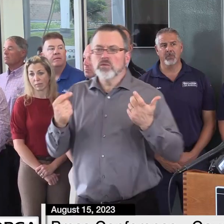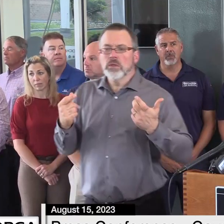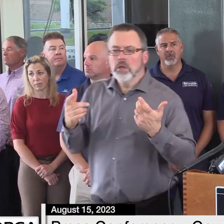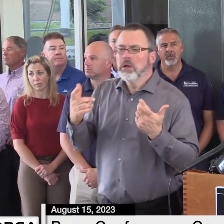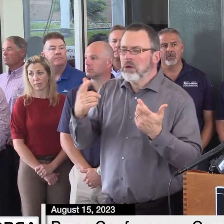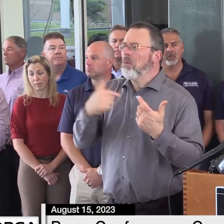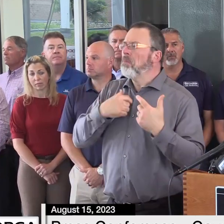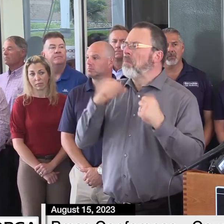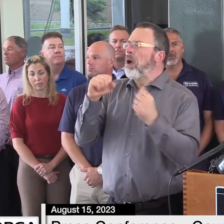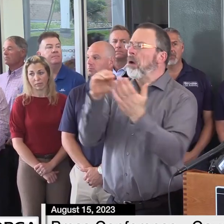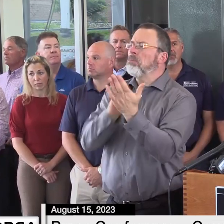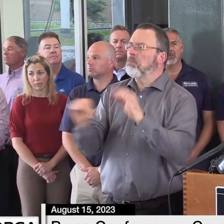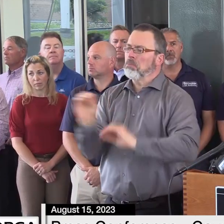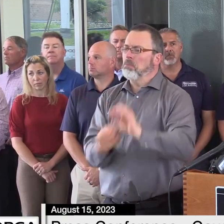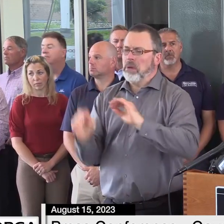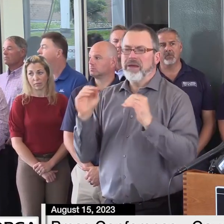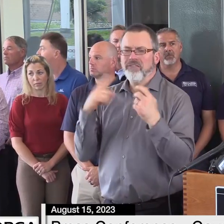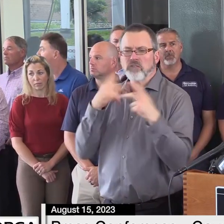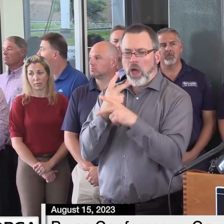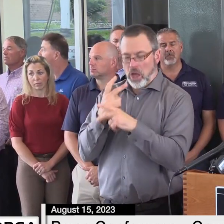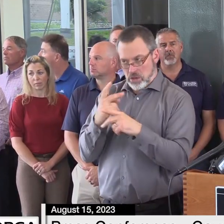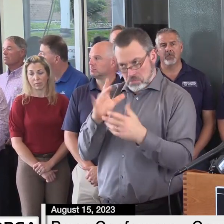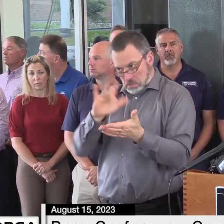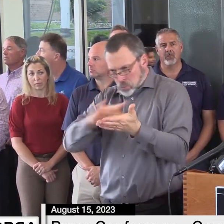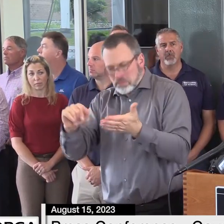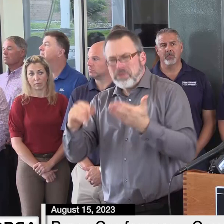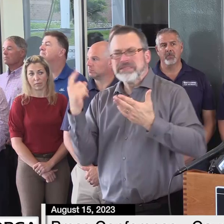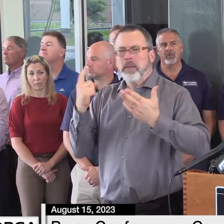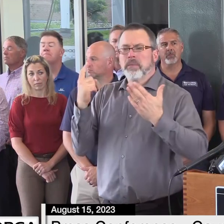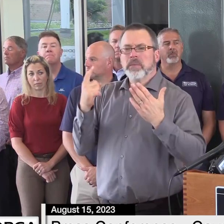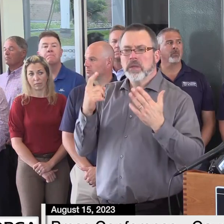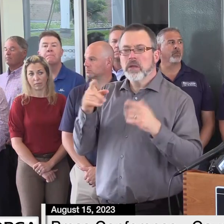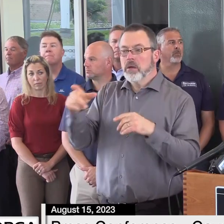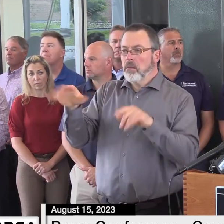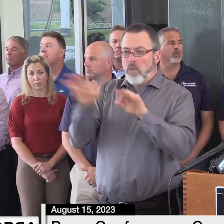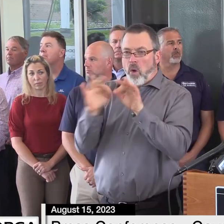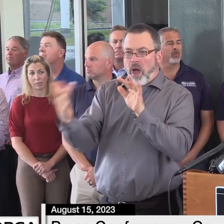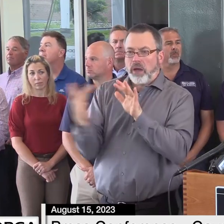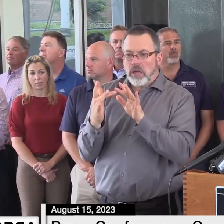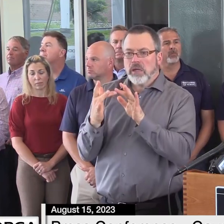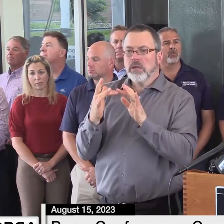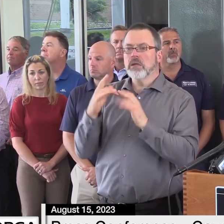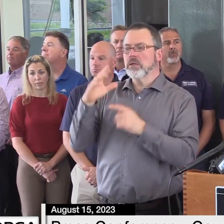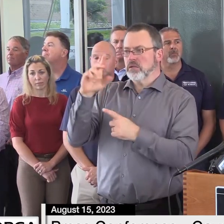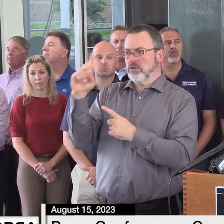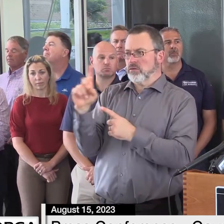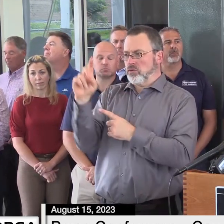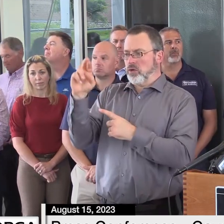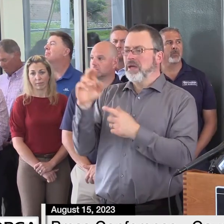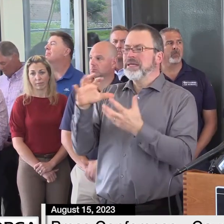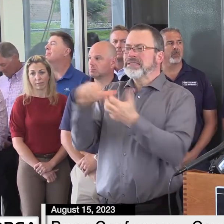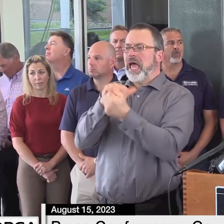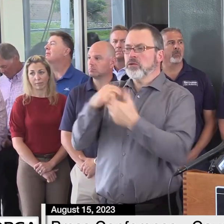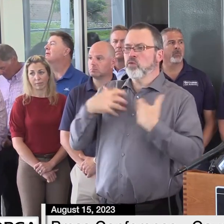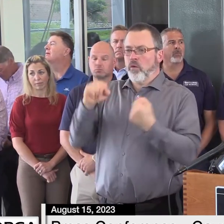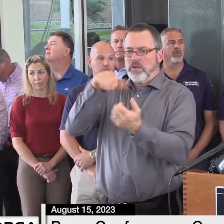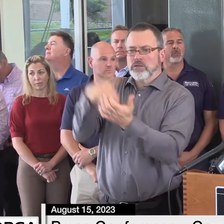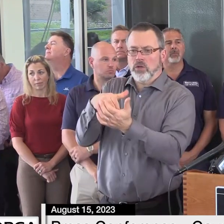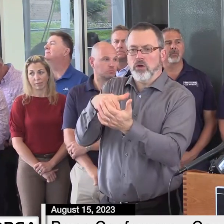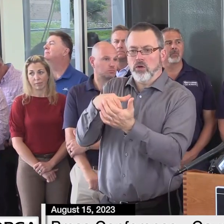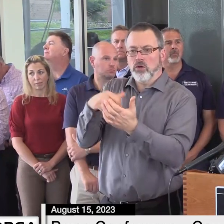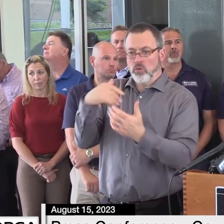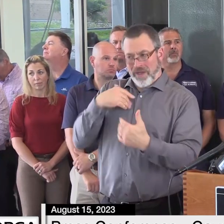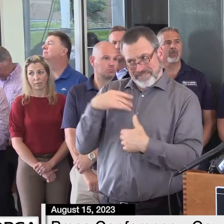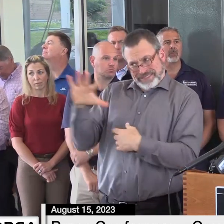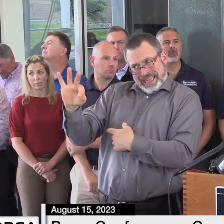apply for that, either the 1-800 number or our DRCs. We have 9 DRCs all over the state. And I